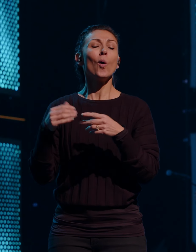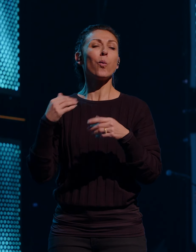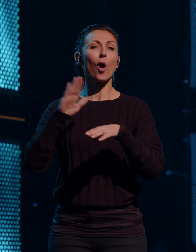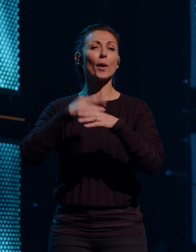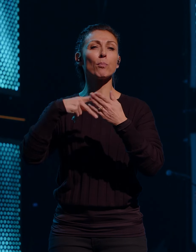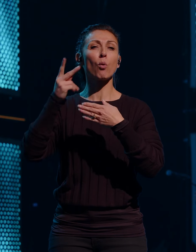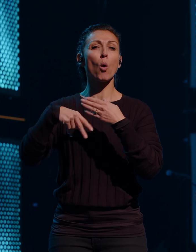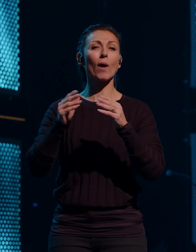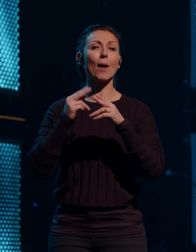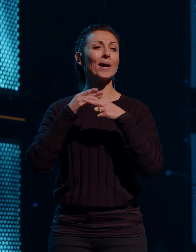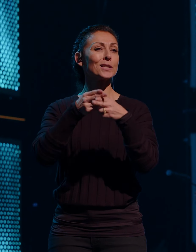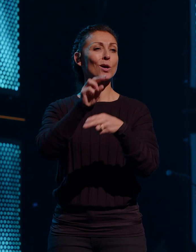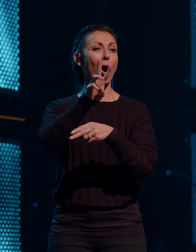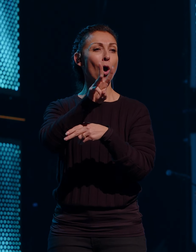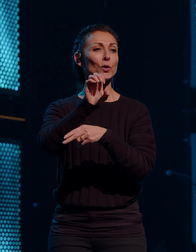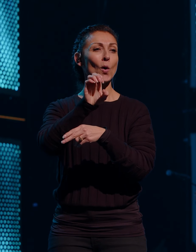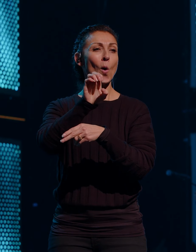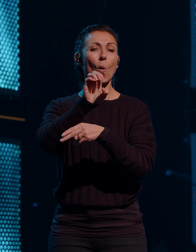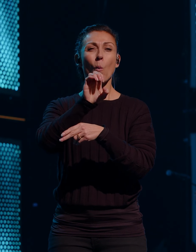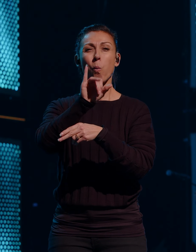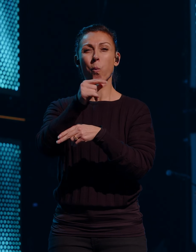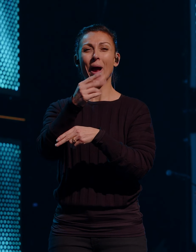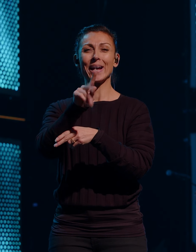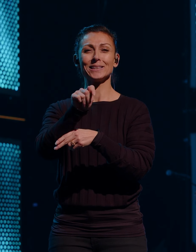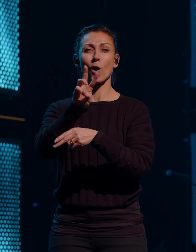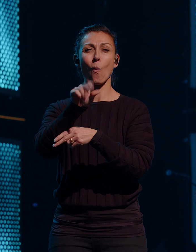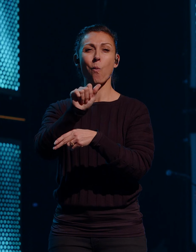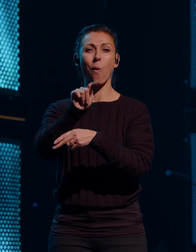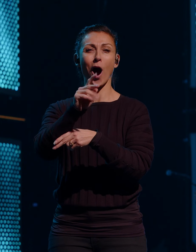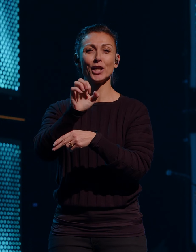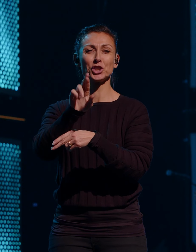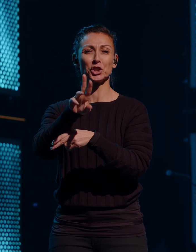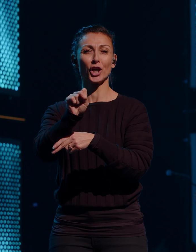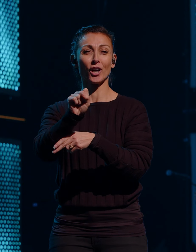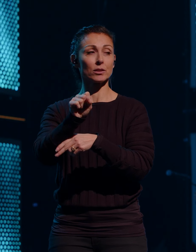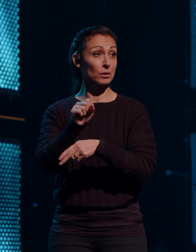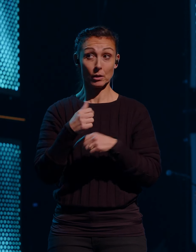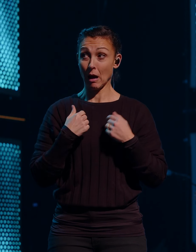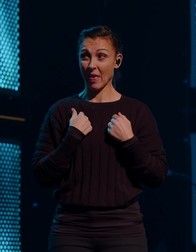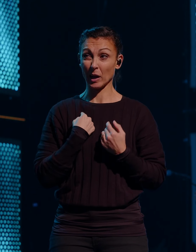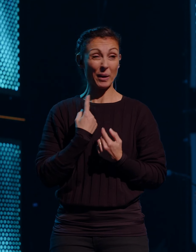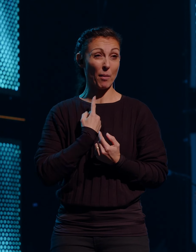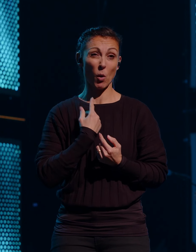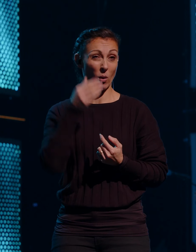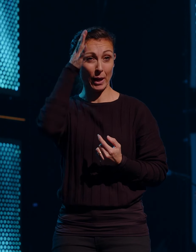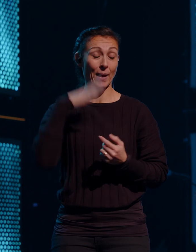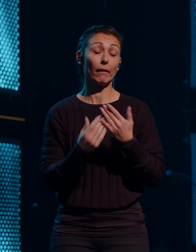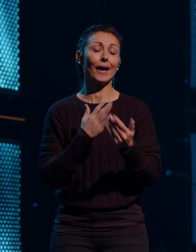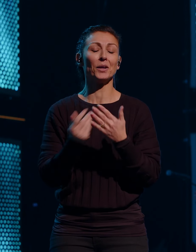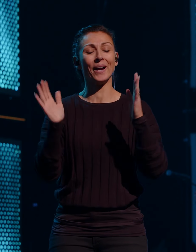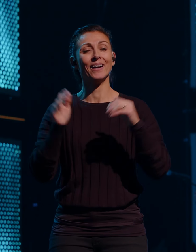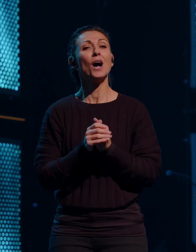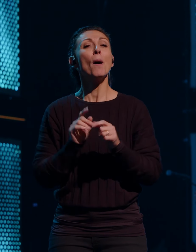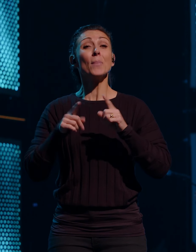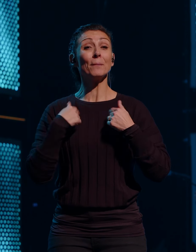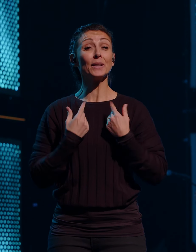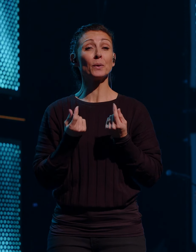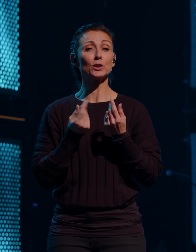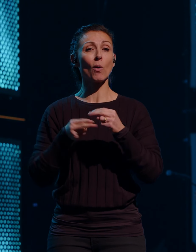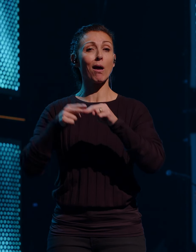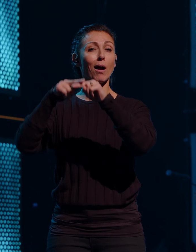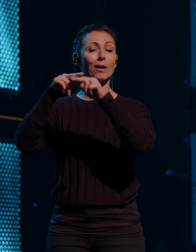So we'll try it out. Is it going to be worth it? I hope it's going to be worth it. Think about taking a kid, the kids and Natalie and I on a cruise in the summer. Is it